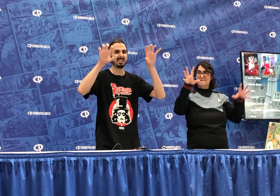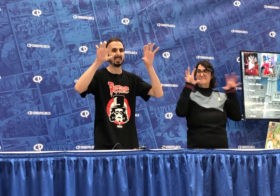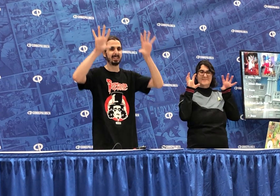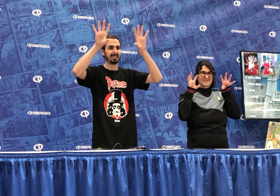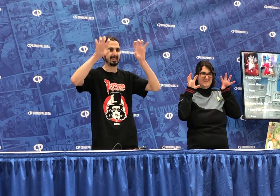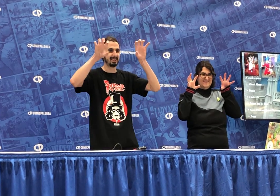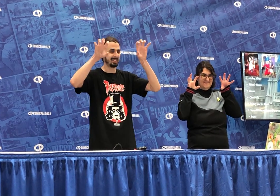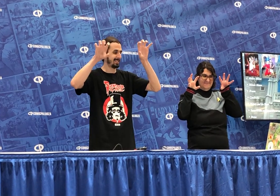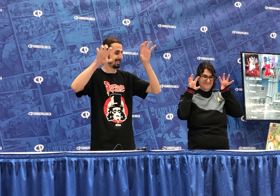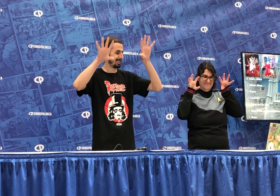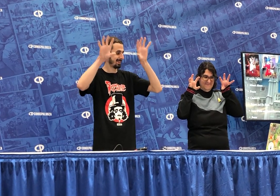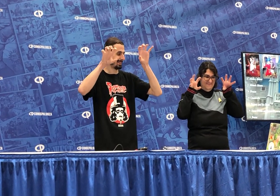Monsters Inc.